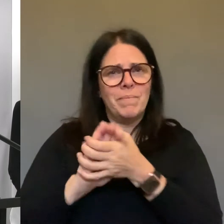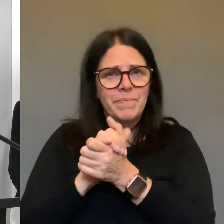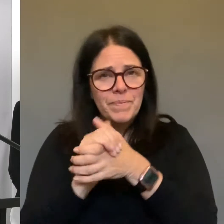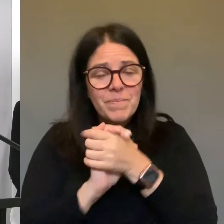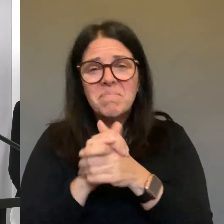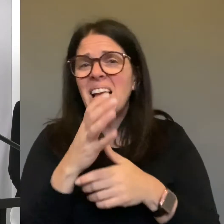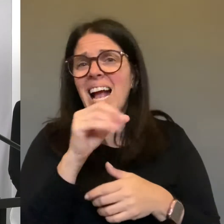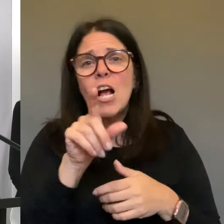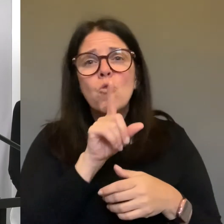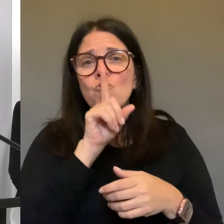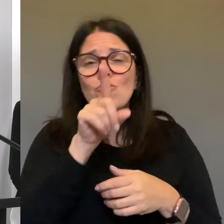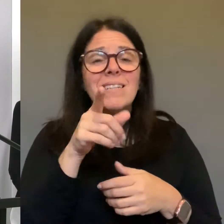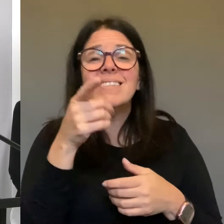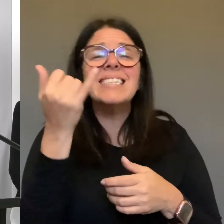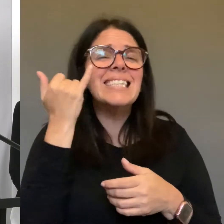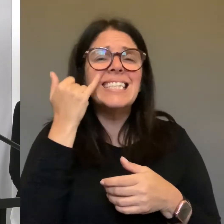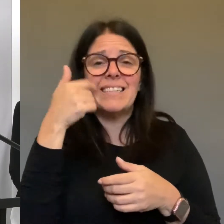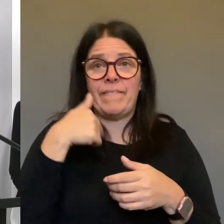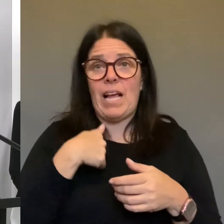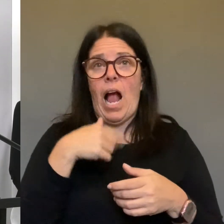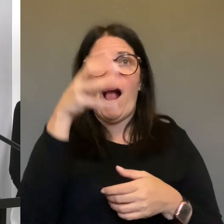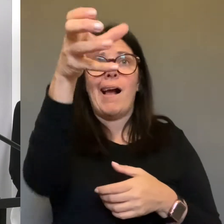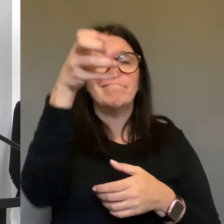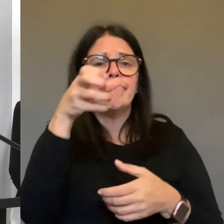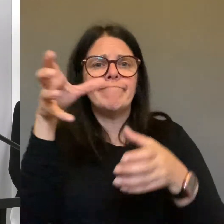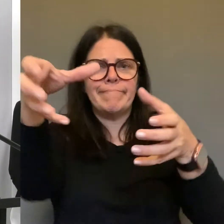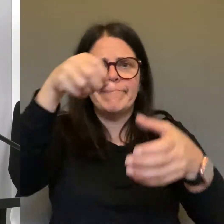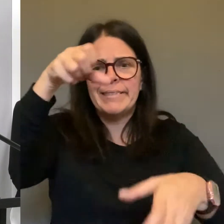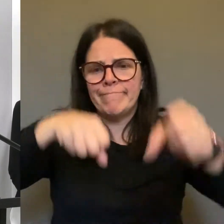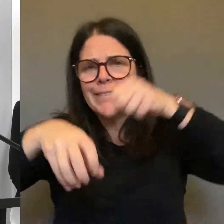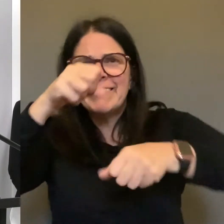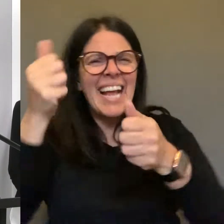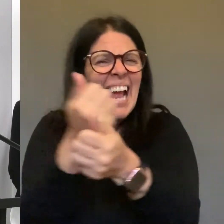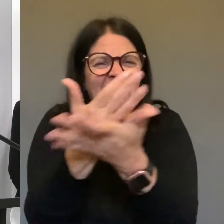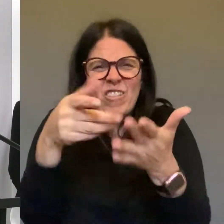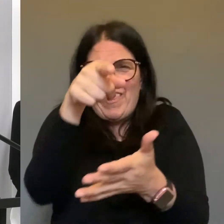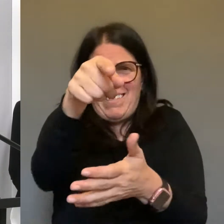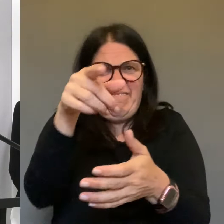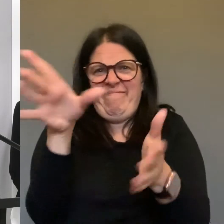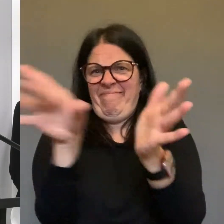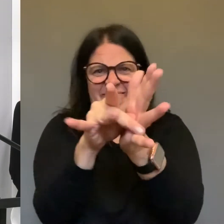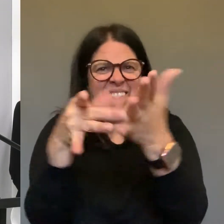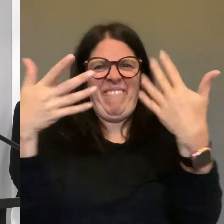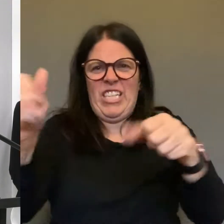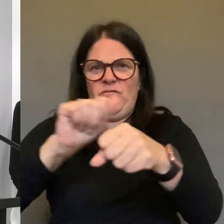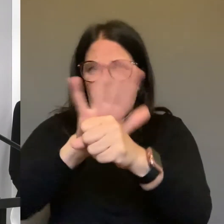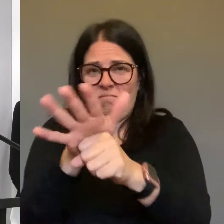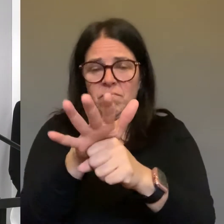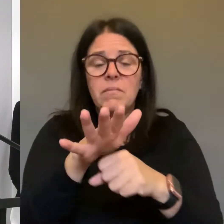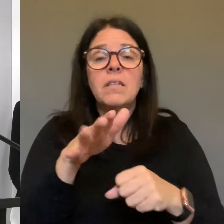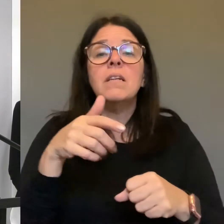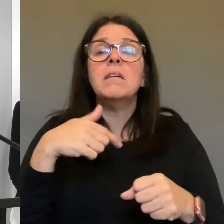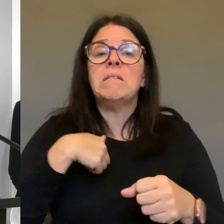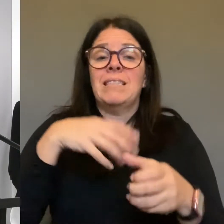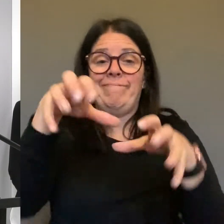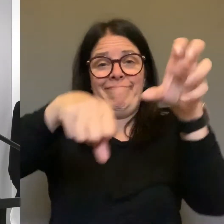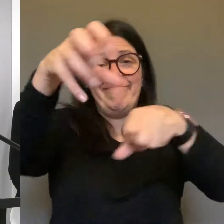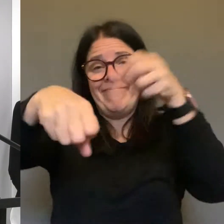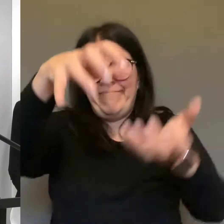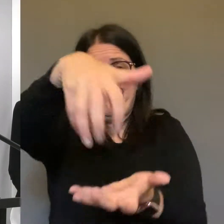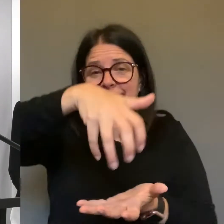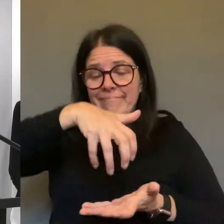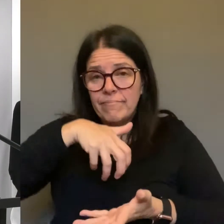everything that you're touching is infected. If you're not touching that hand, if you're not touching your mouth, nose and eyes and washing hands before,